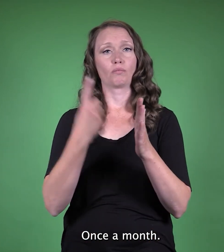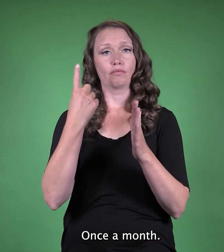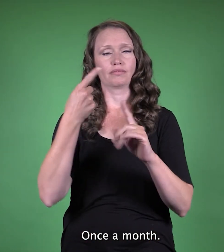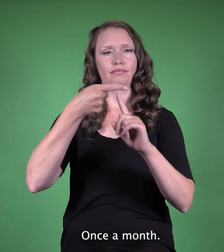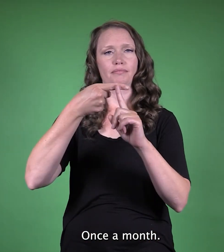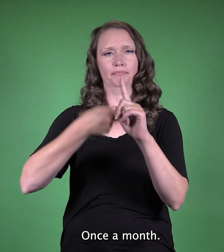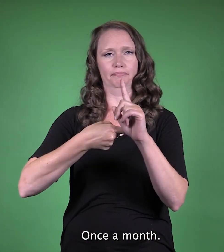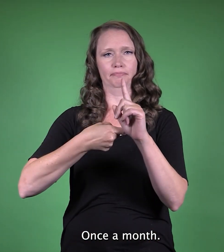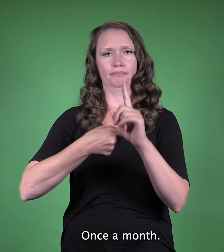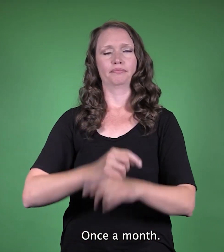Once a month.